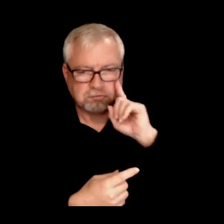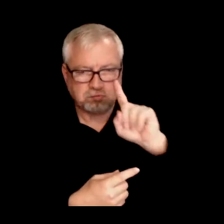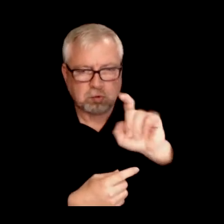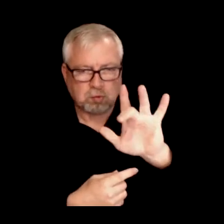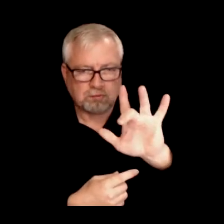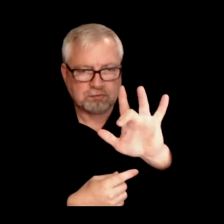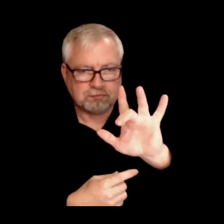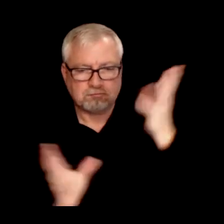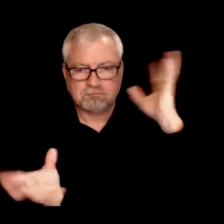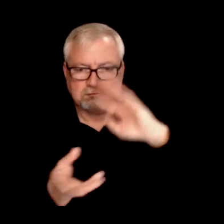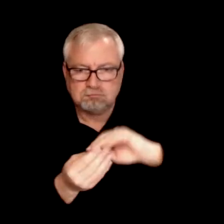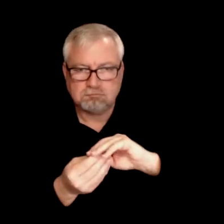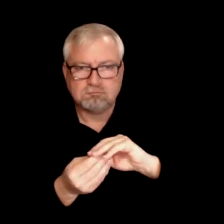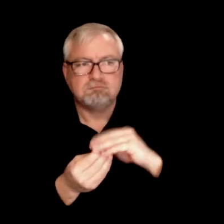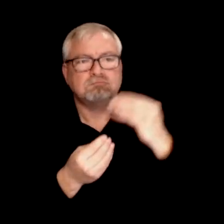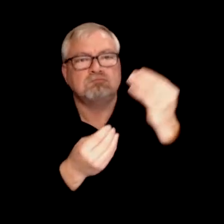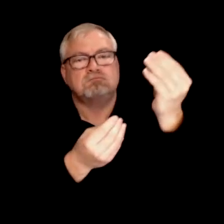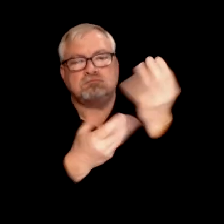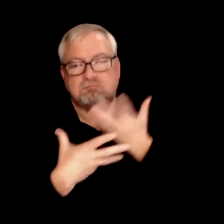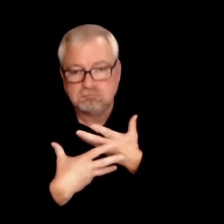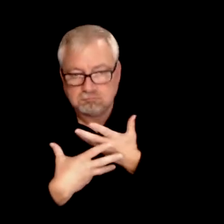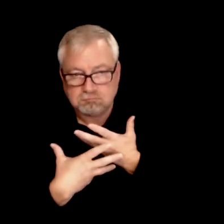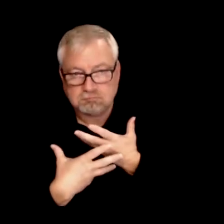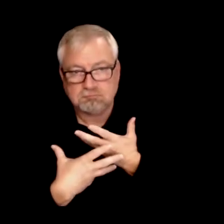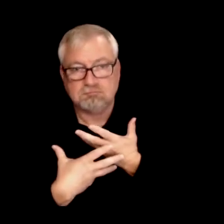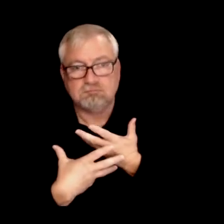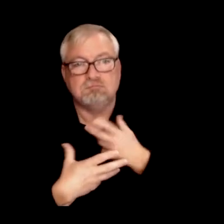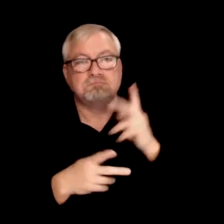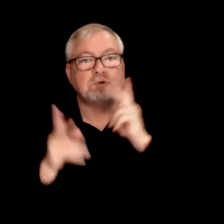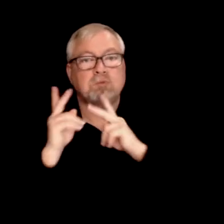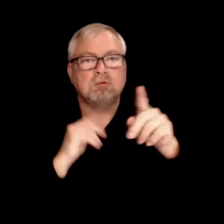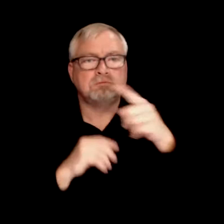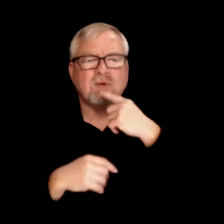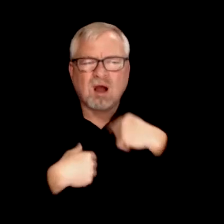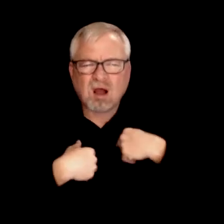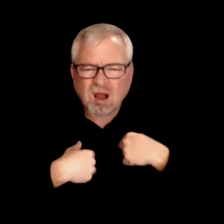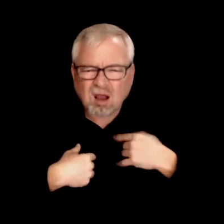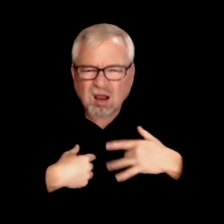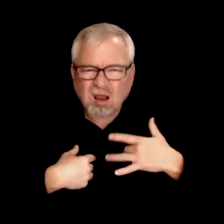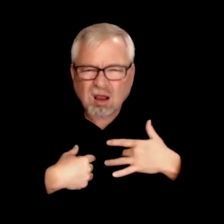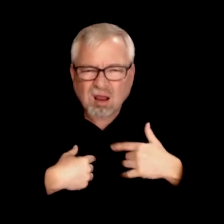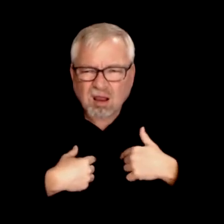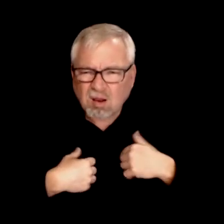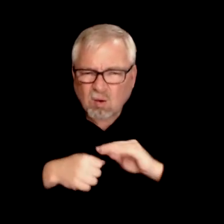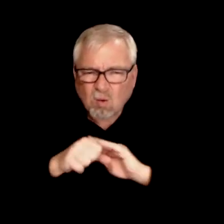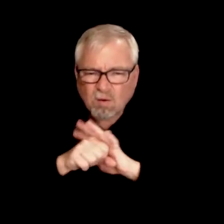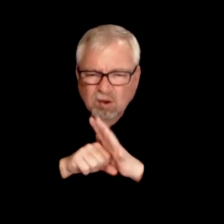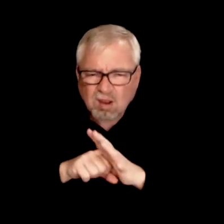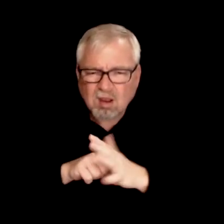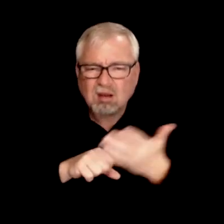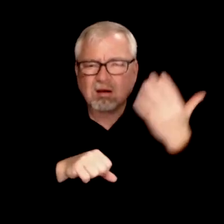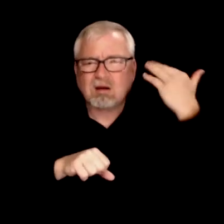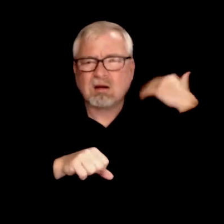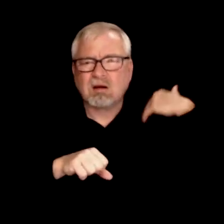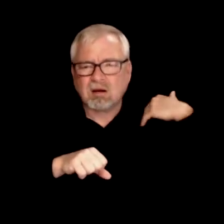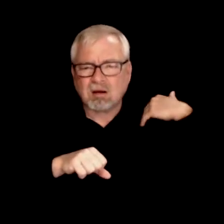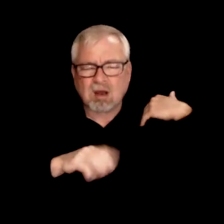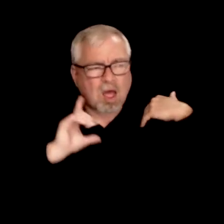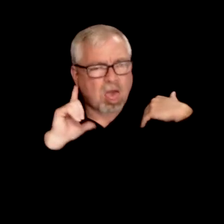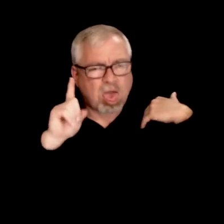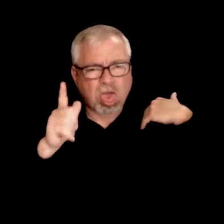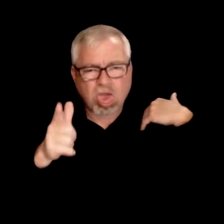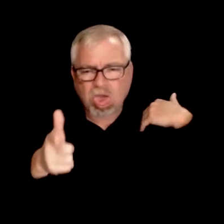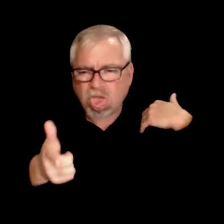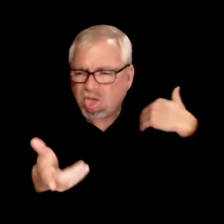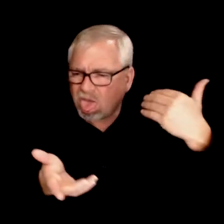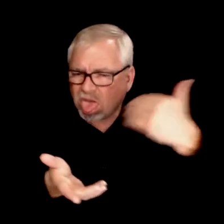who felt that they had COVID and then, were reinfected. But in the